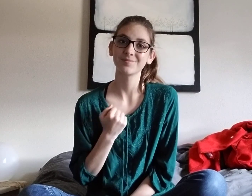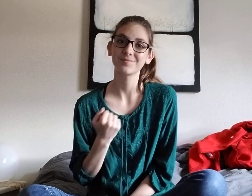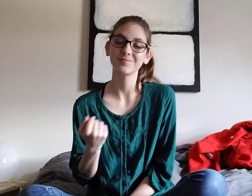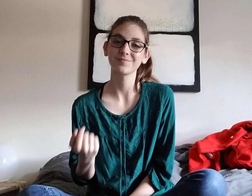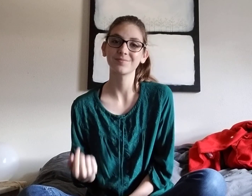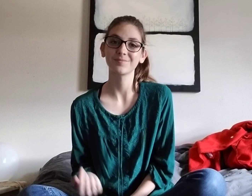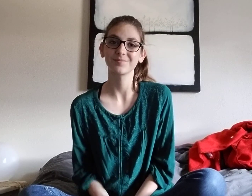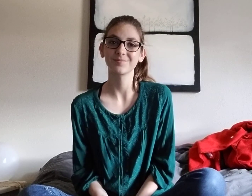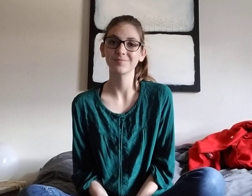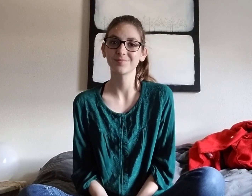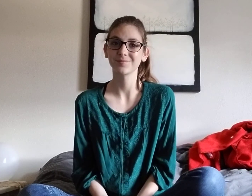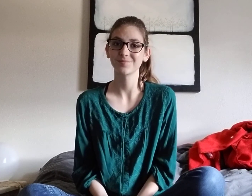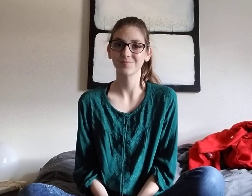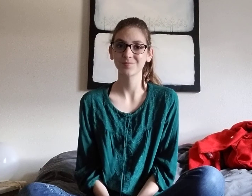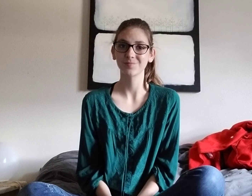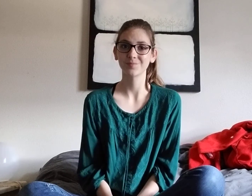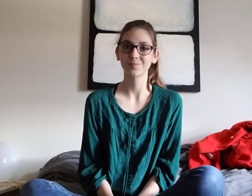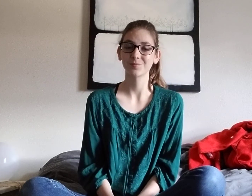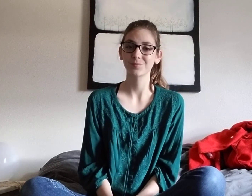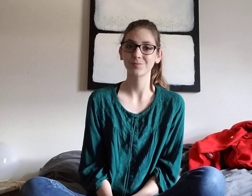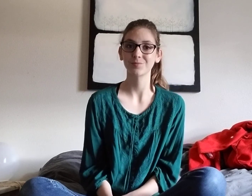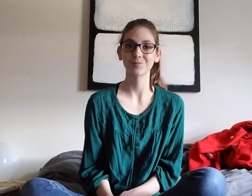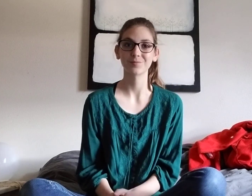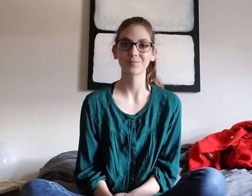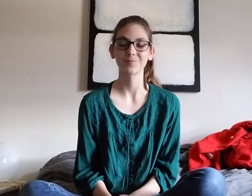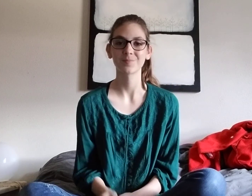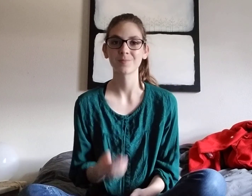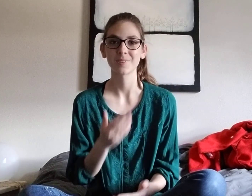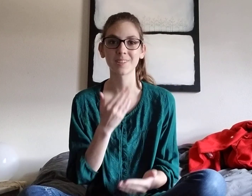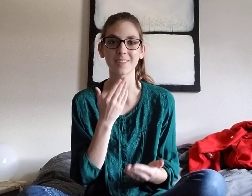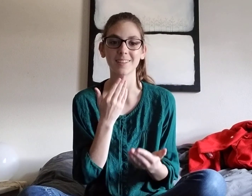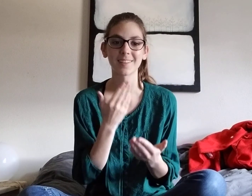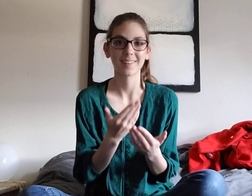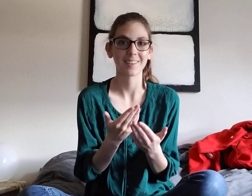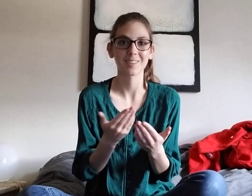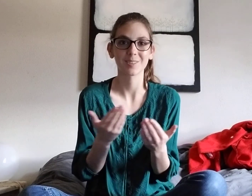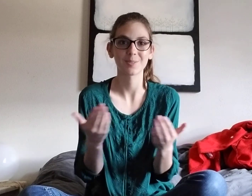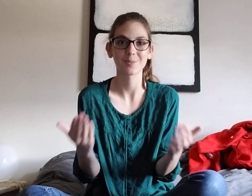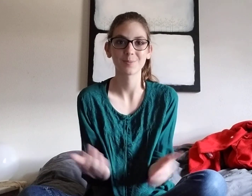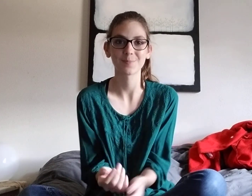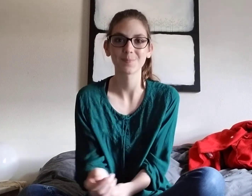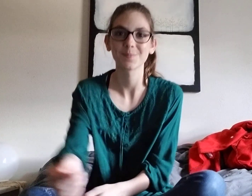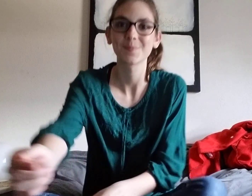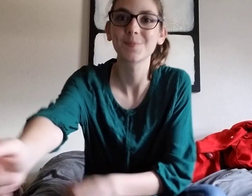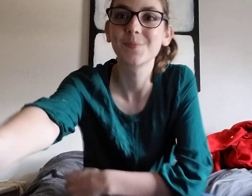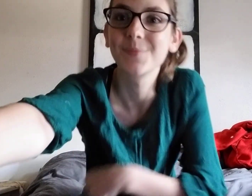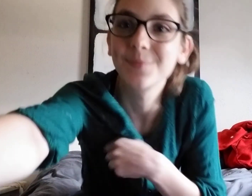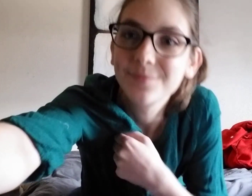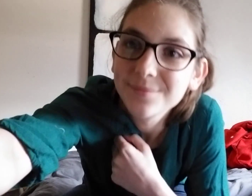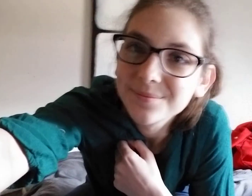Thank you, Dad. Thank you very Most